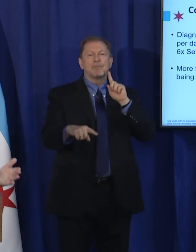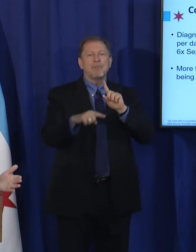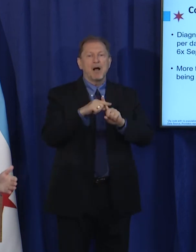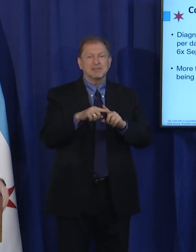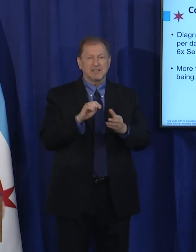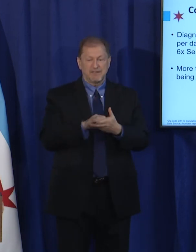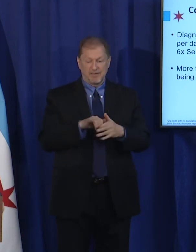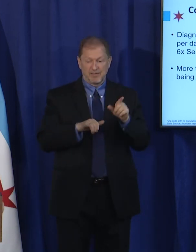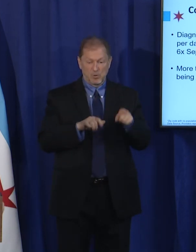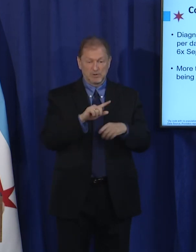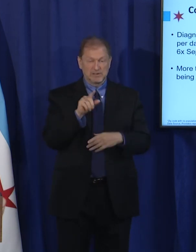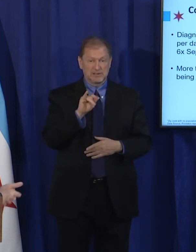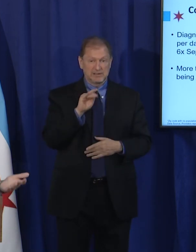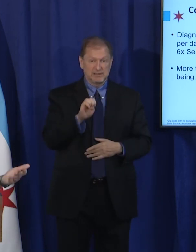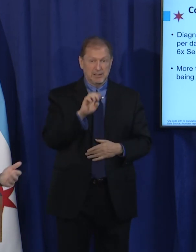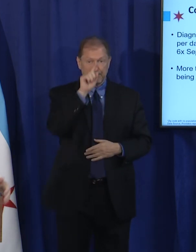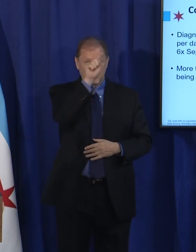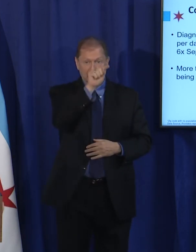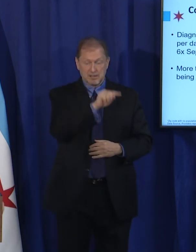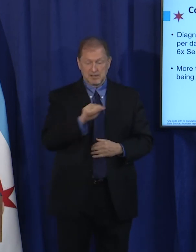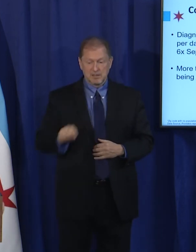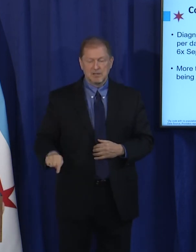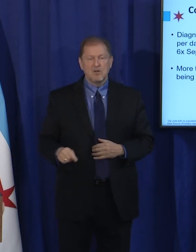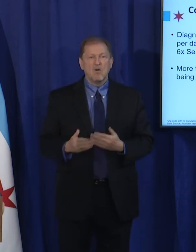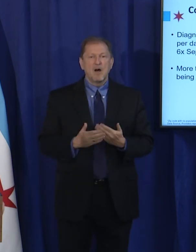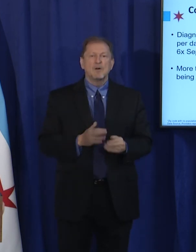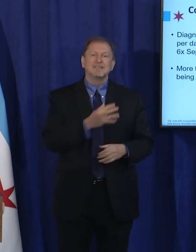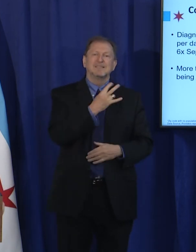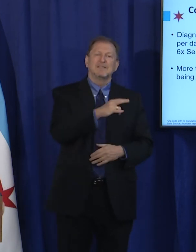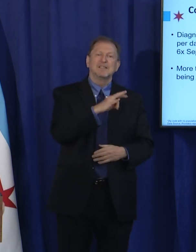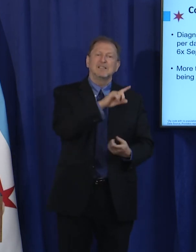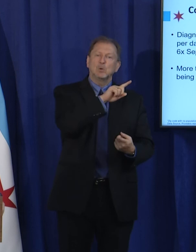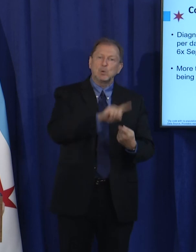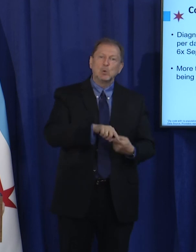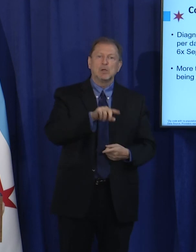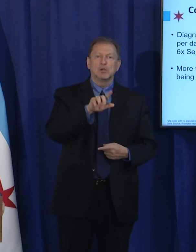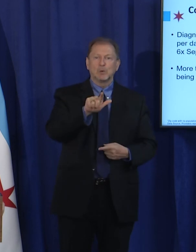codes last week was between 17 and 26%.